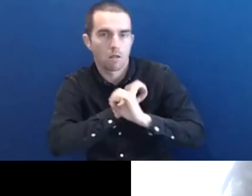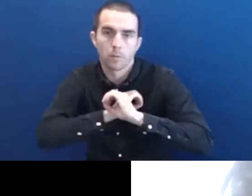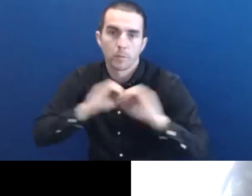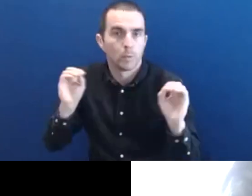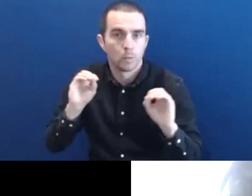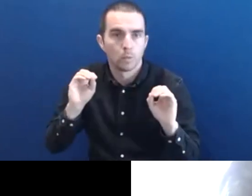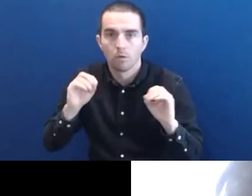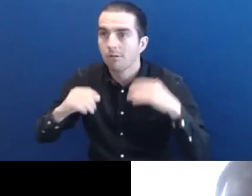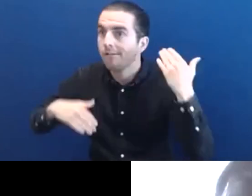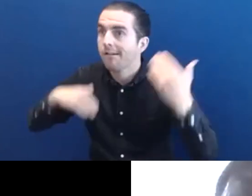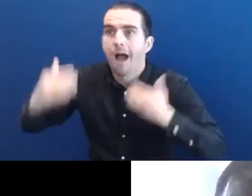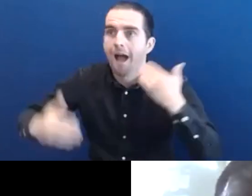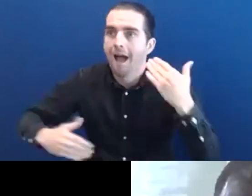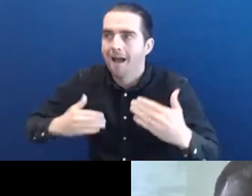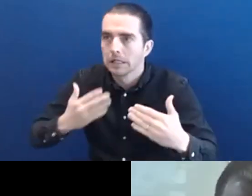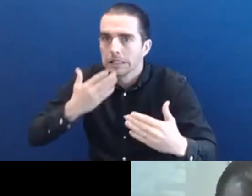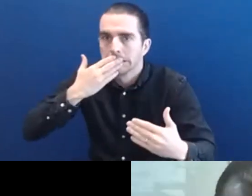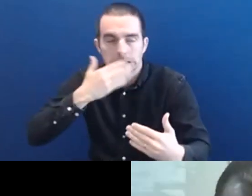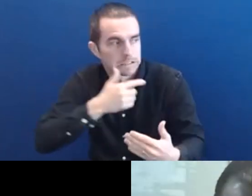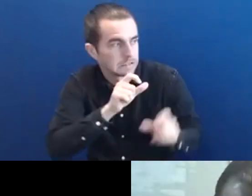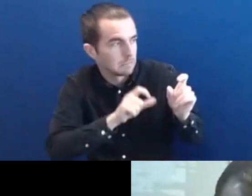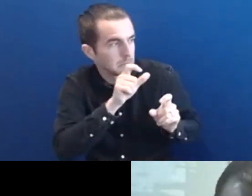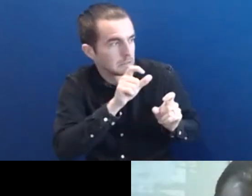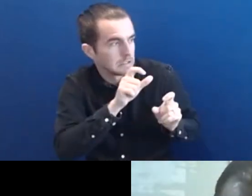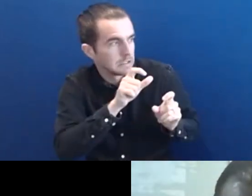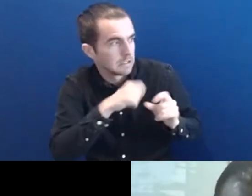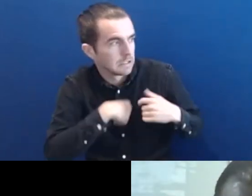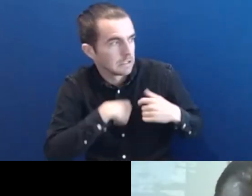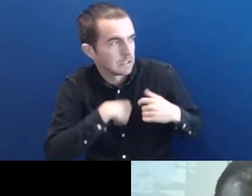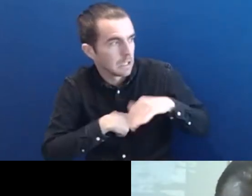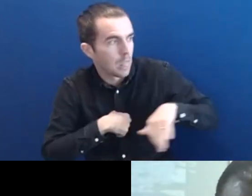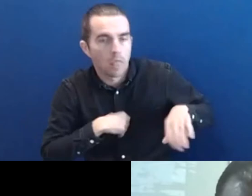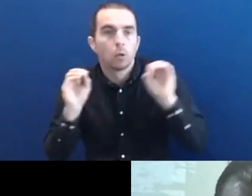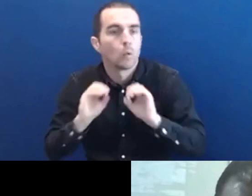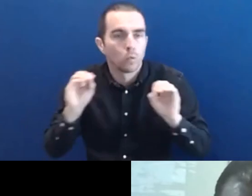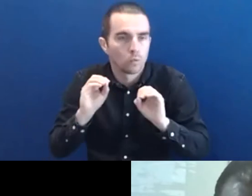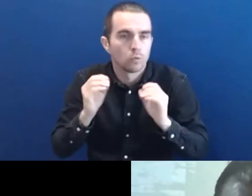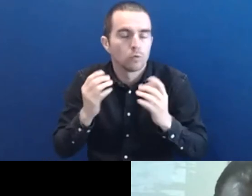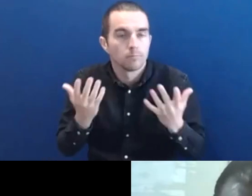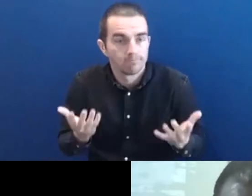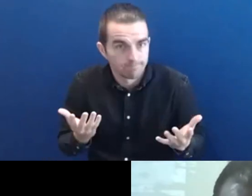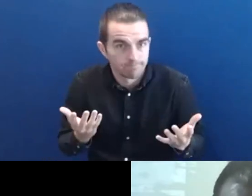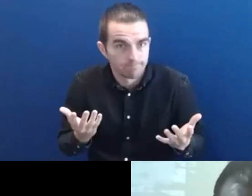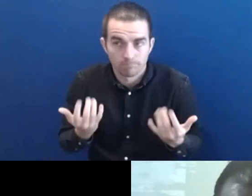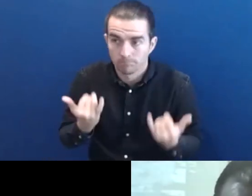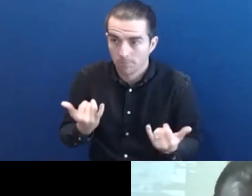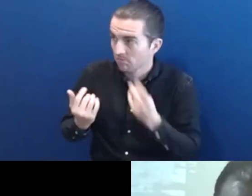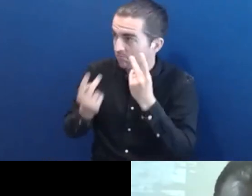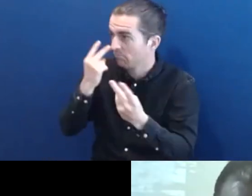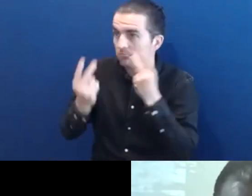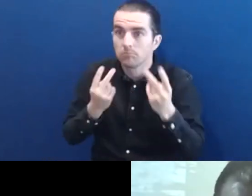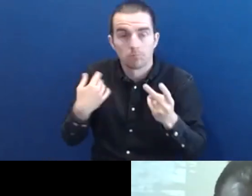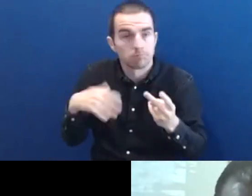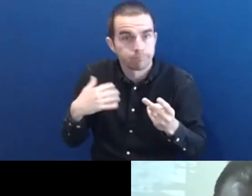a challenge of us. However, we managed to